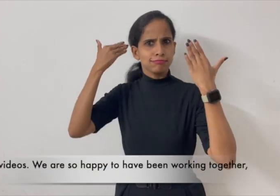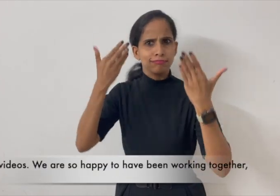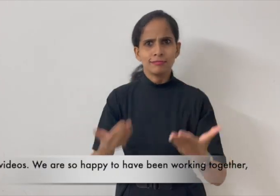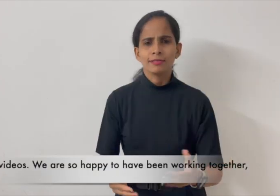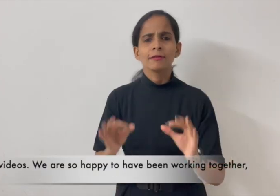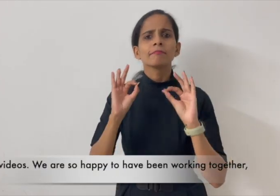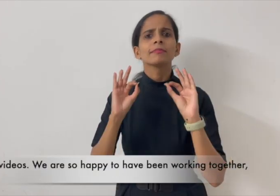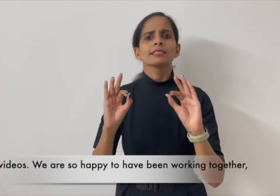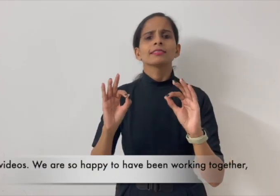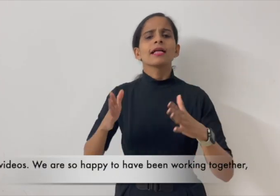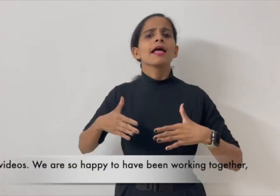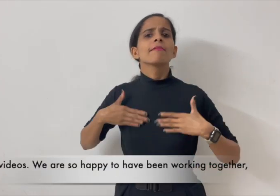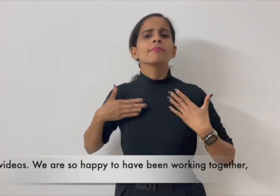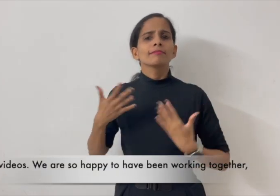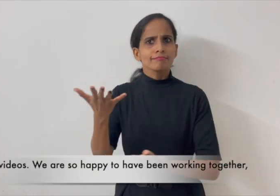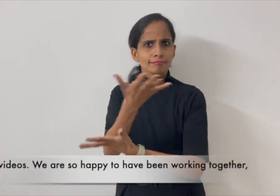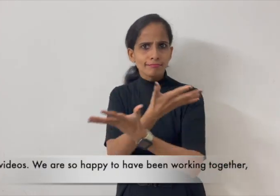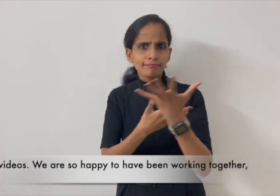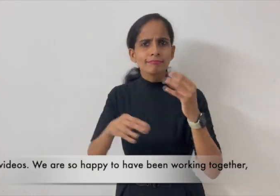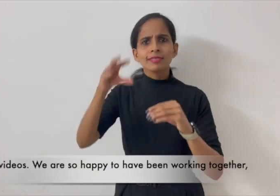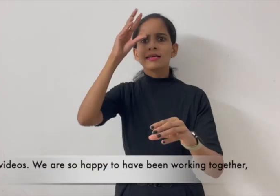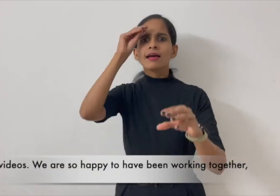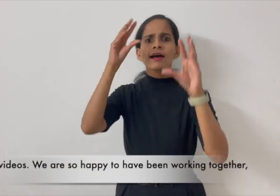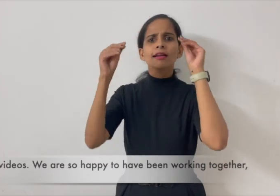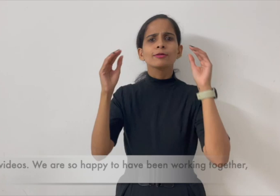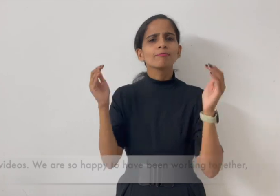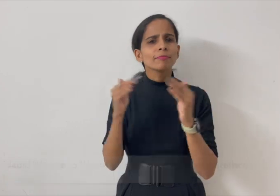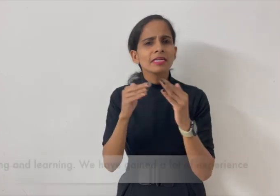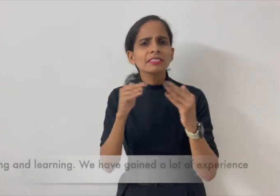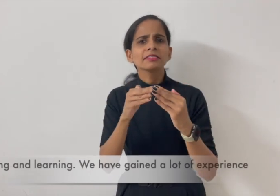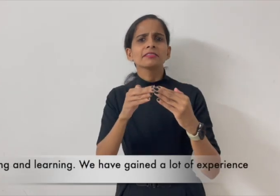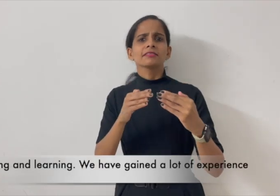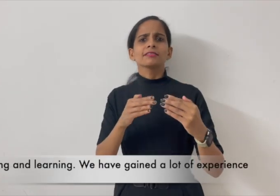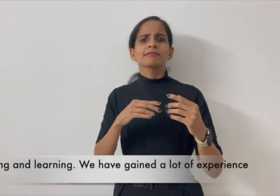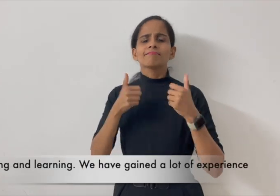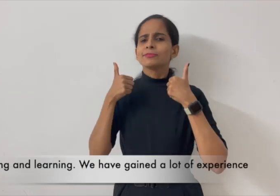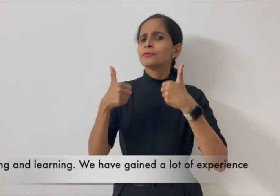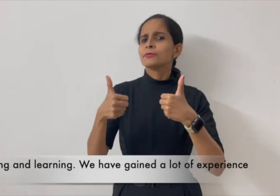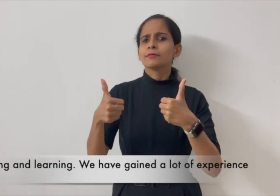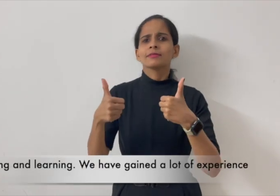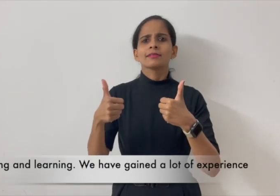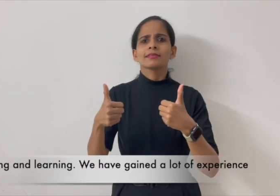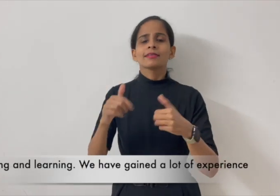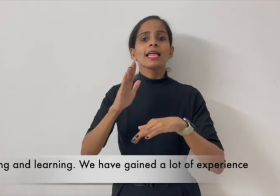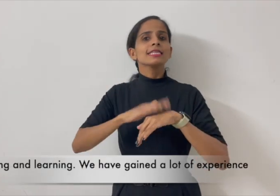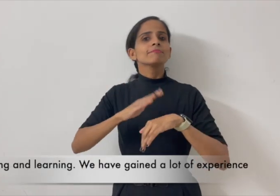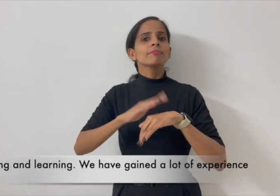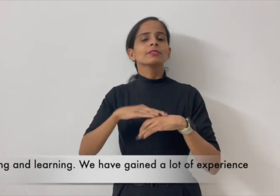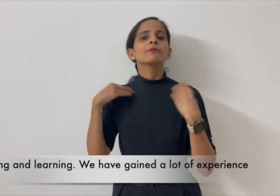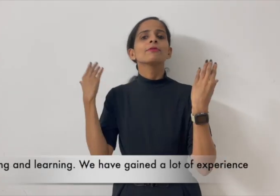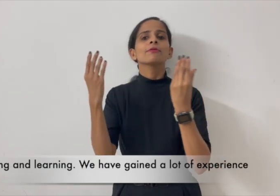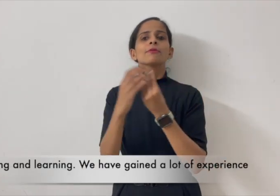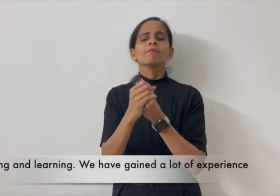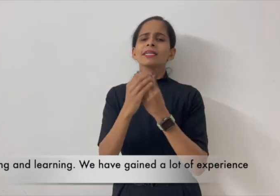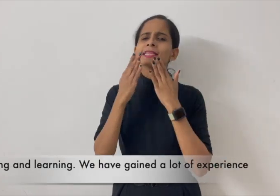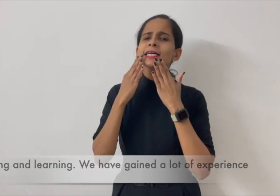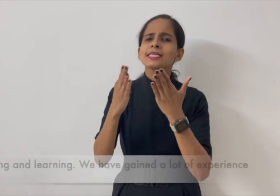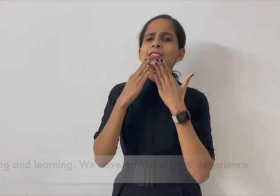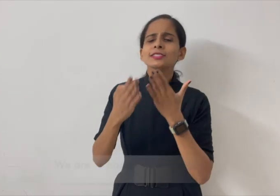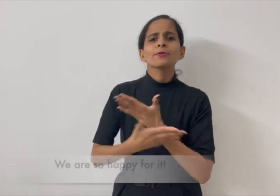We are so happy to have been working together, meeting and learning. We have gained a lot of experience. We